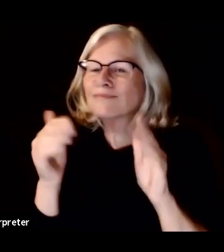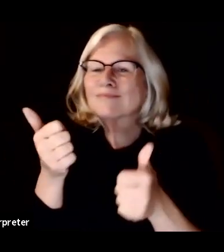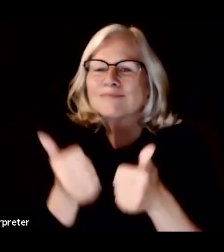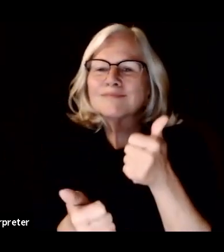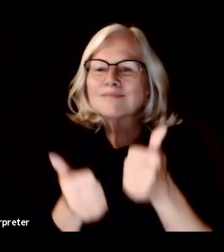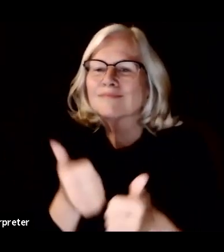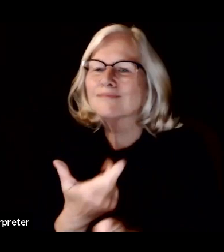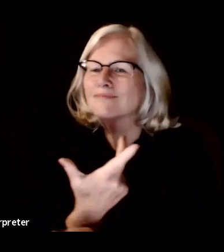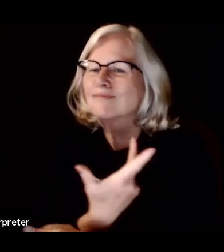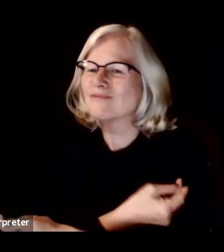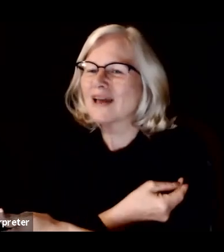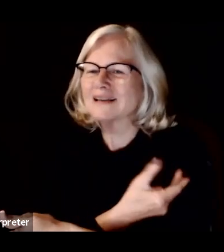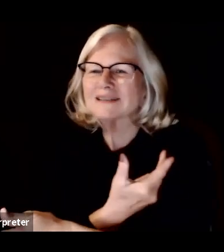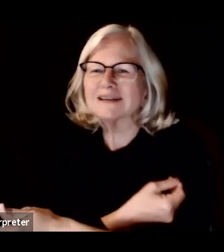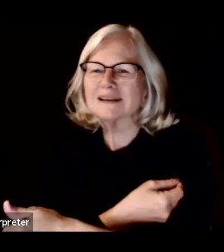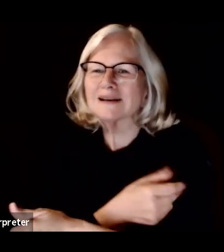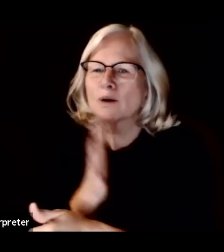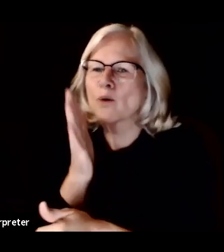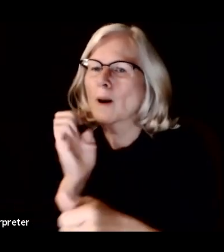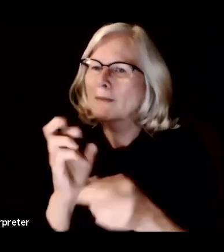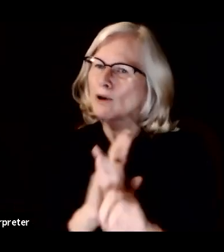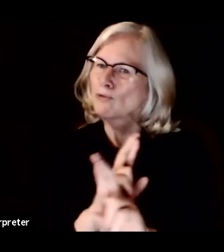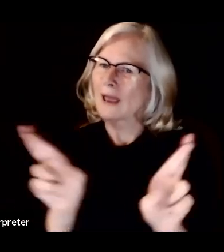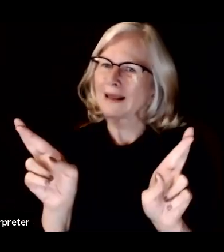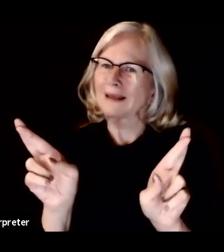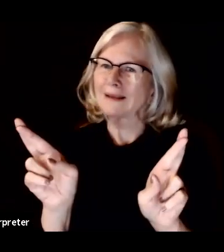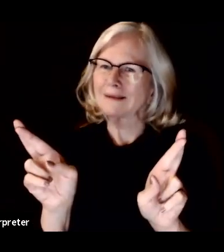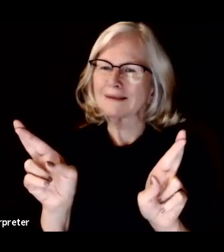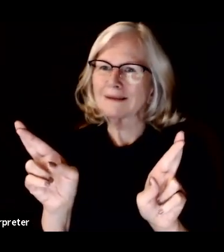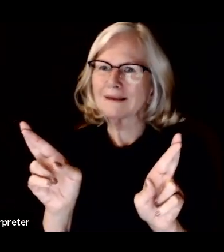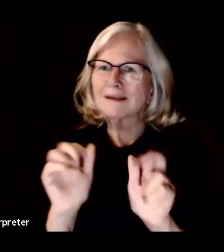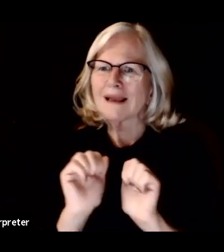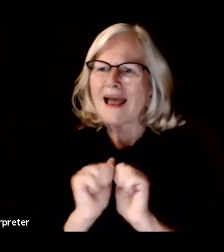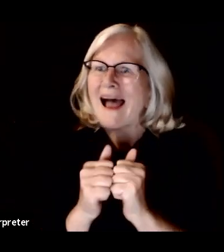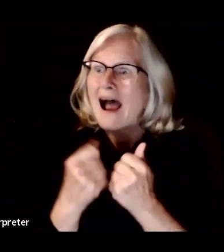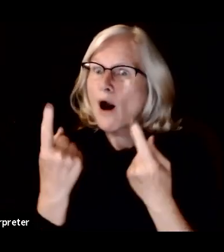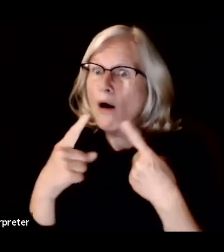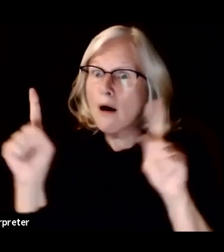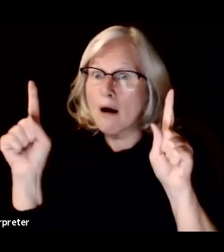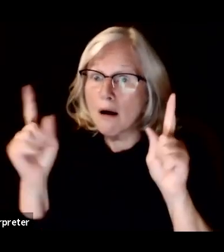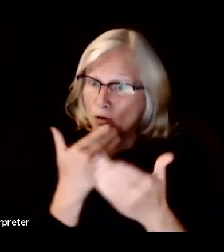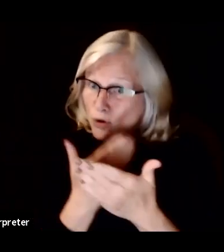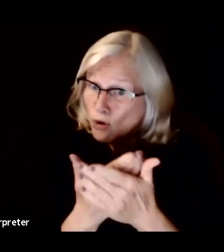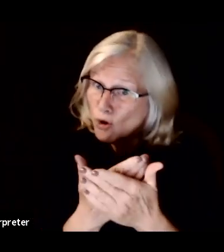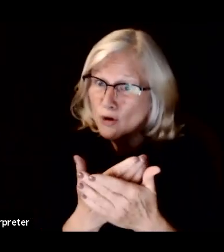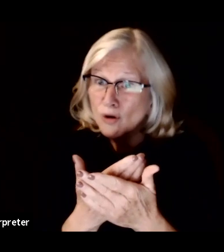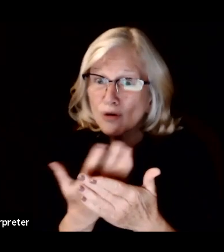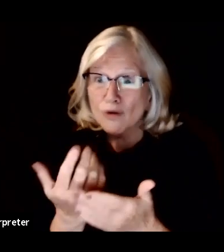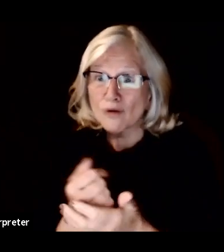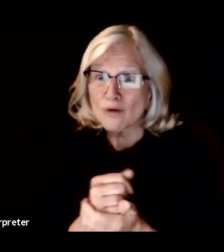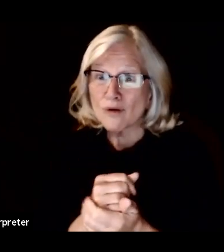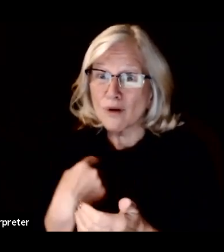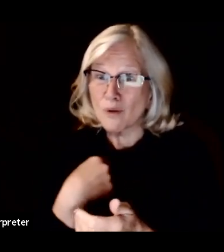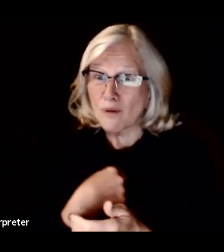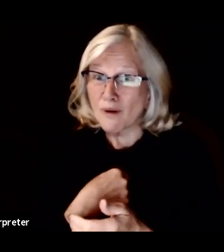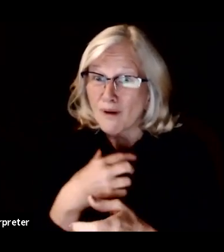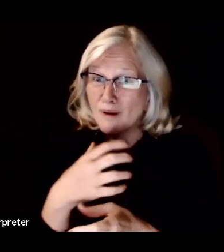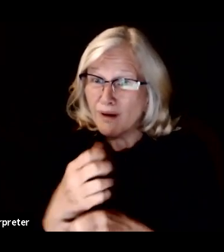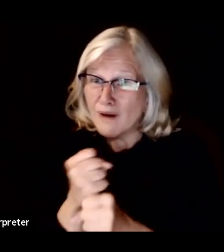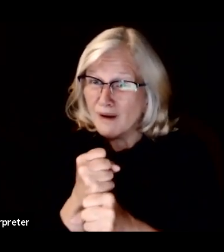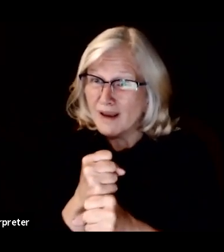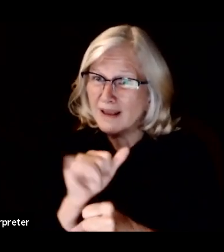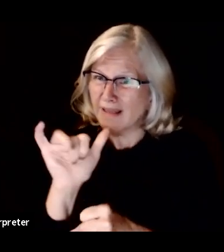what time, with what efficacy, and with what storage and handling requirements. So while this document will be very helpful to us,